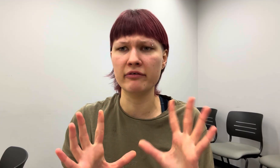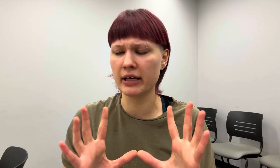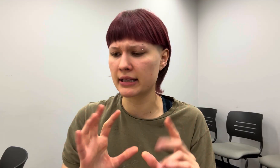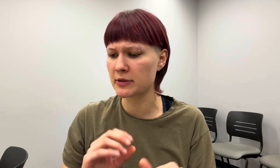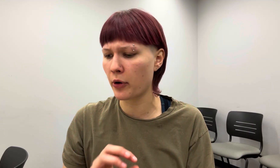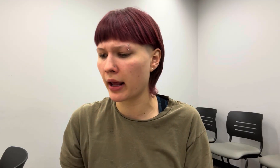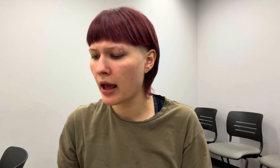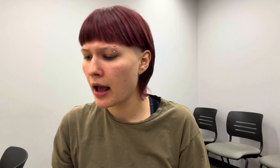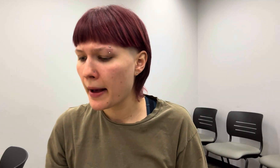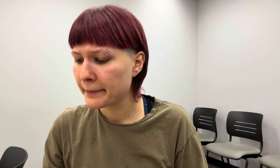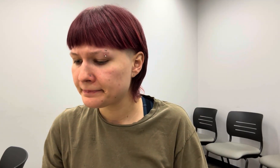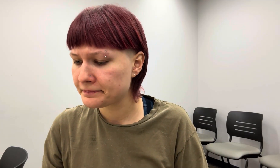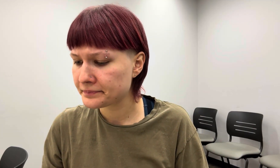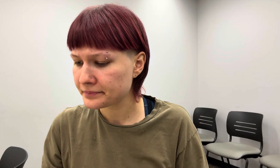at this point.